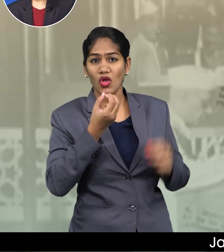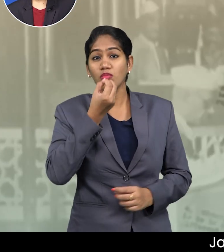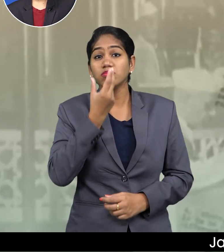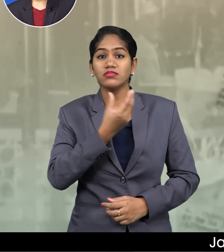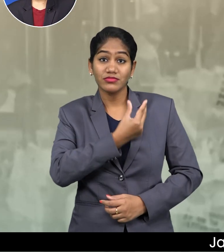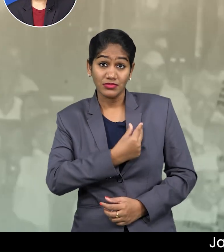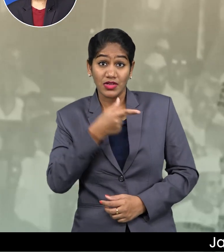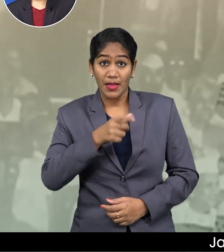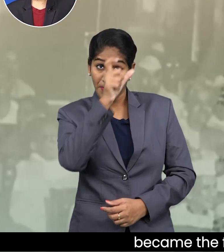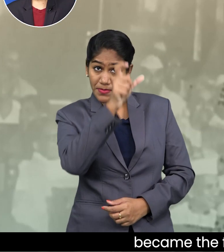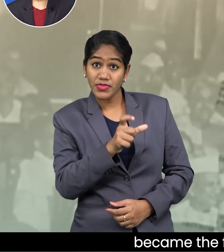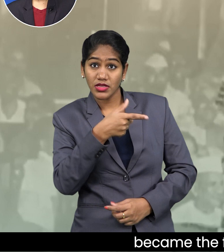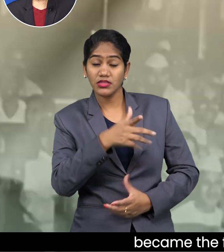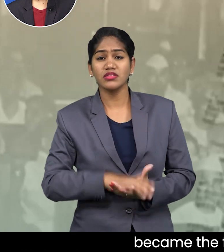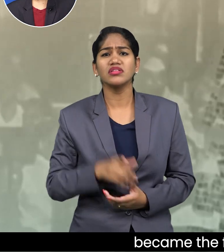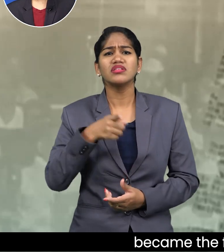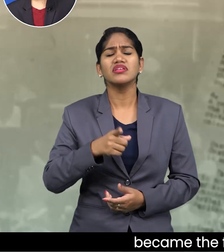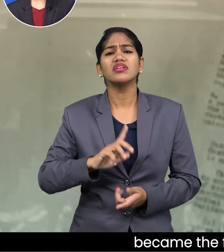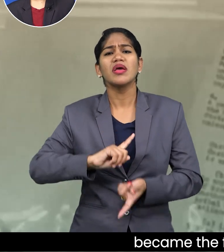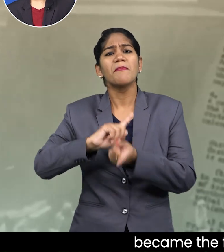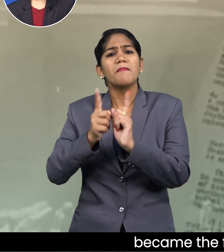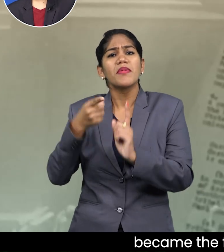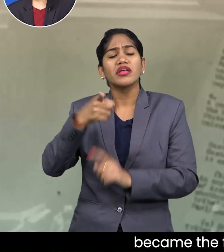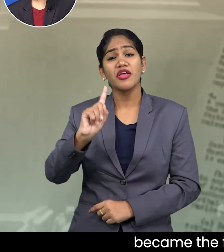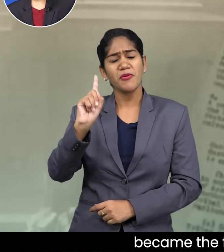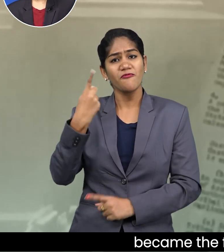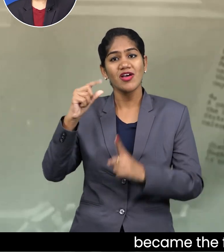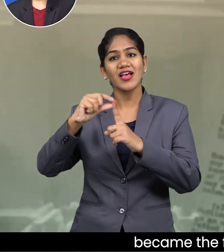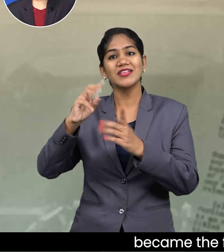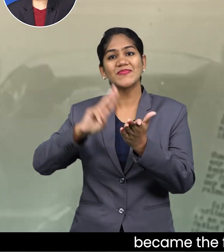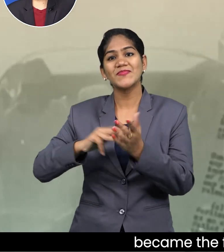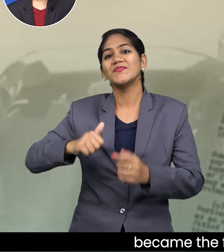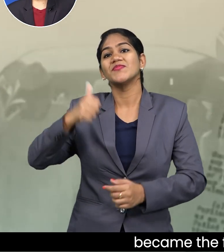Jawaharlal Nehru became the first Prime Minister of India.